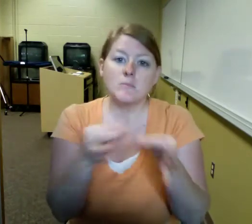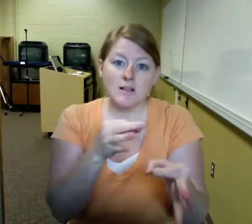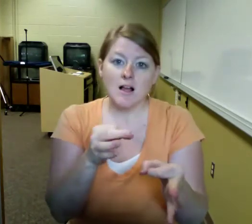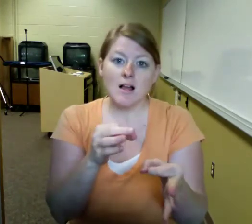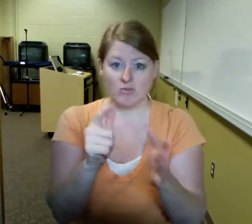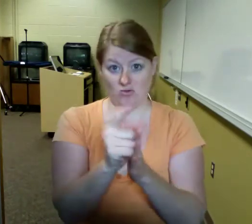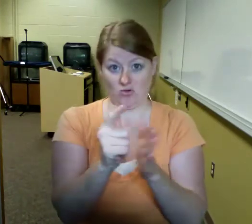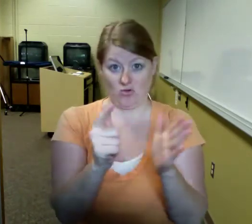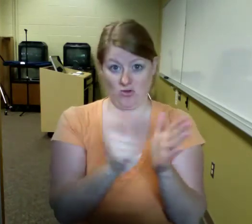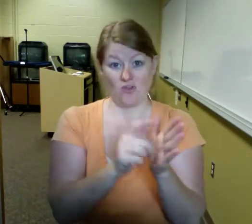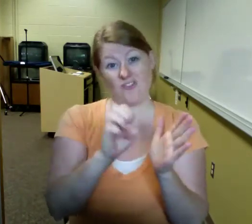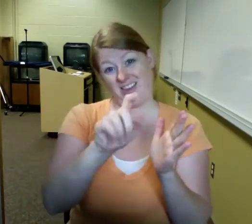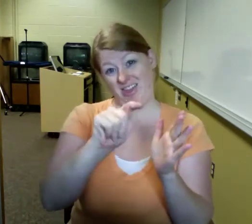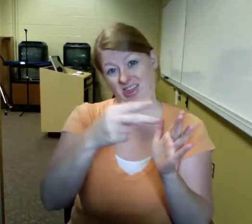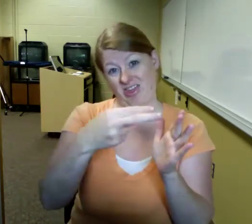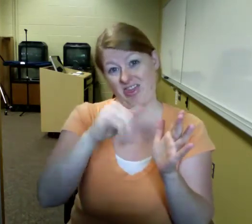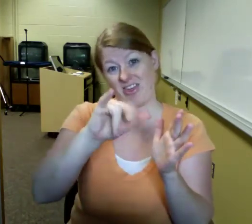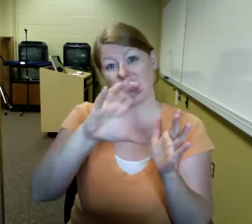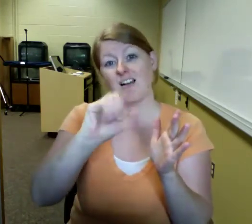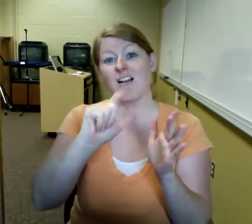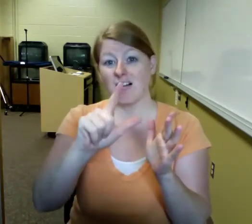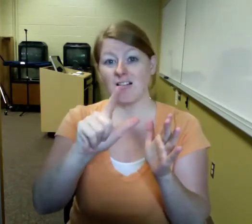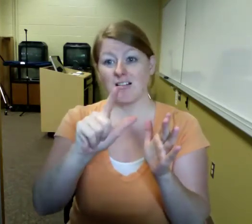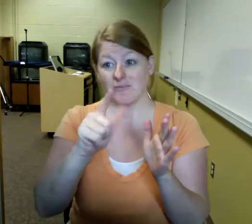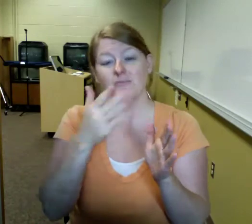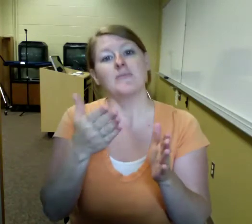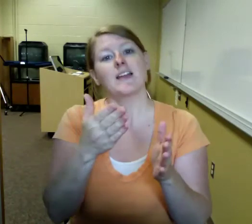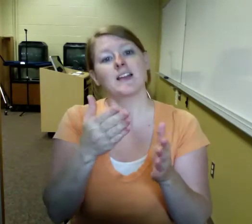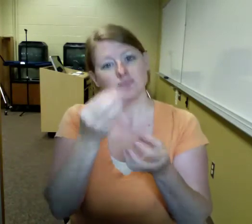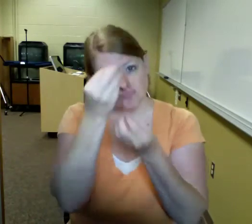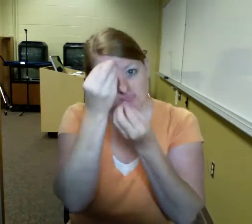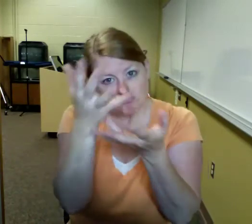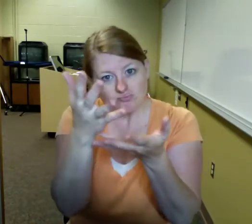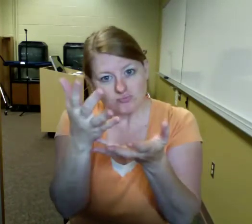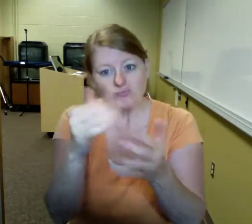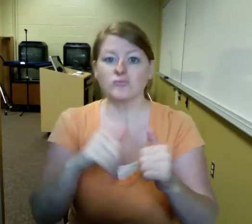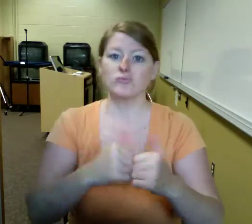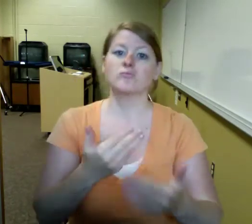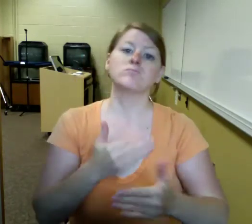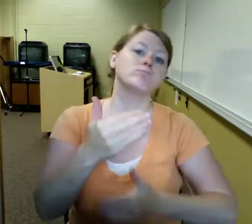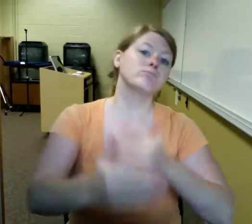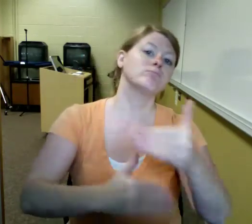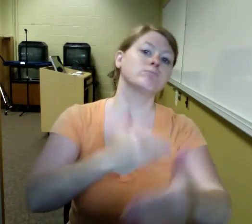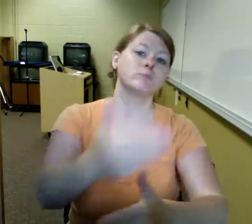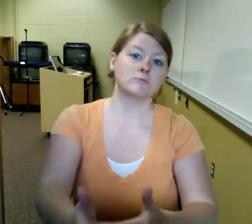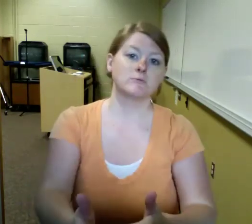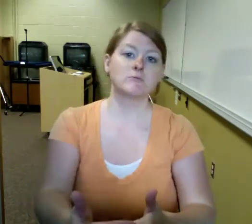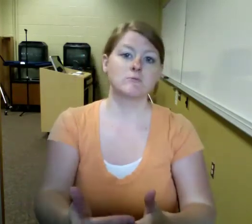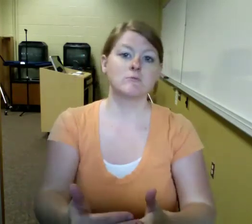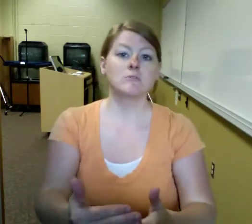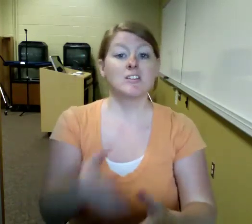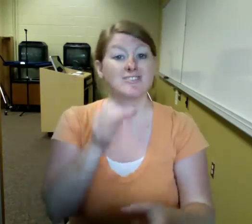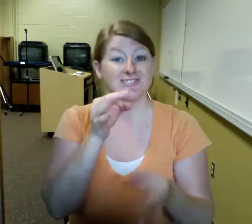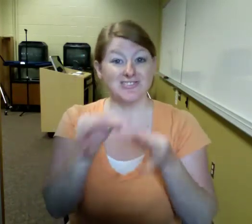matter, and direct the jury as to how to proceed in its deliberations. Instructions to the jury come from